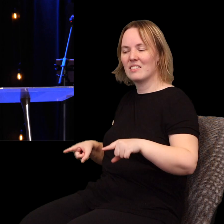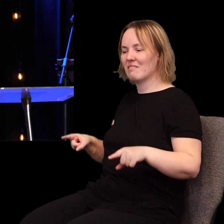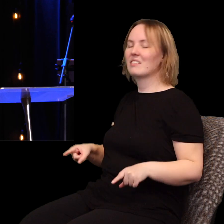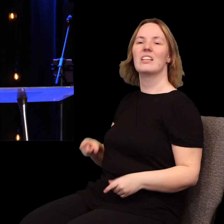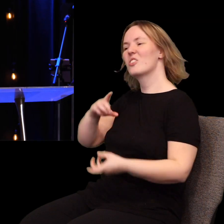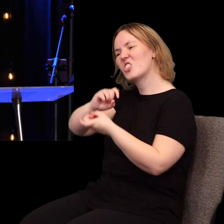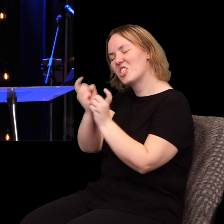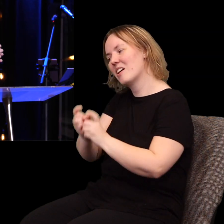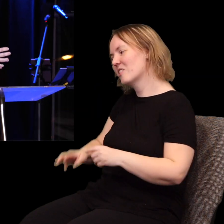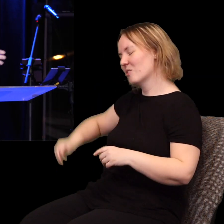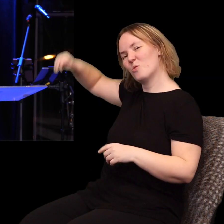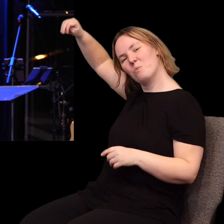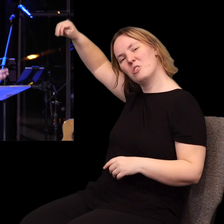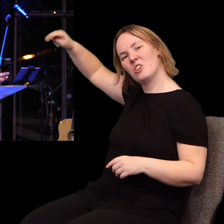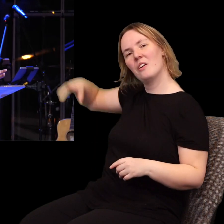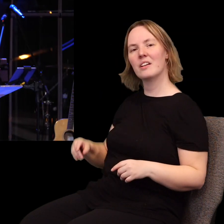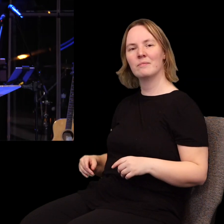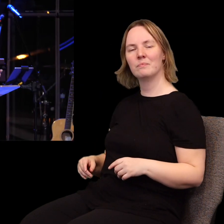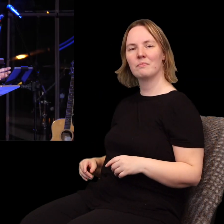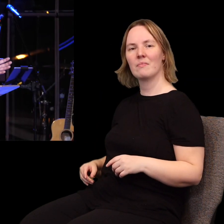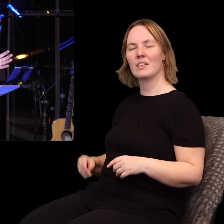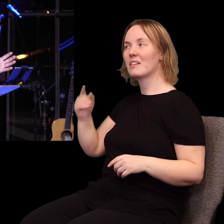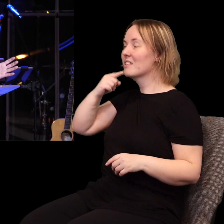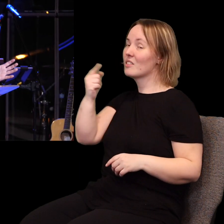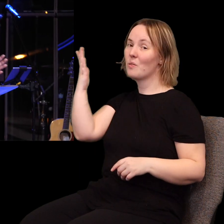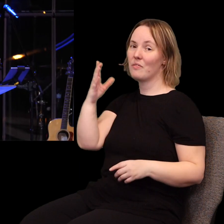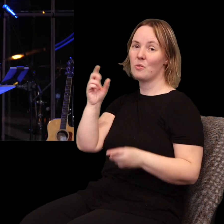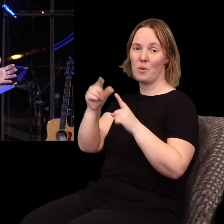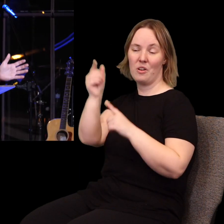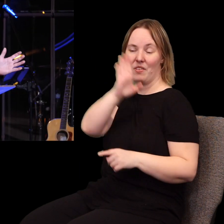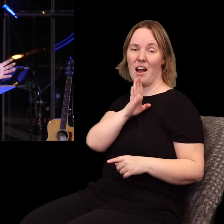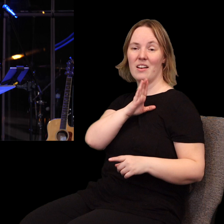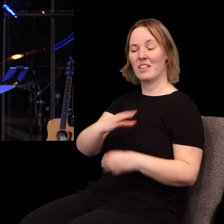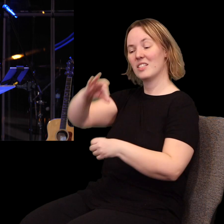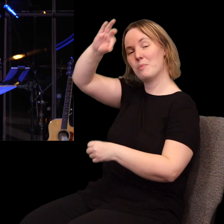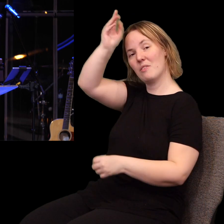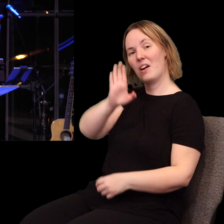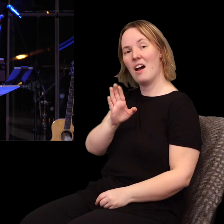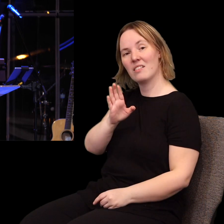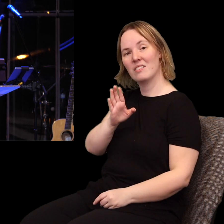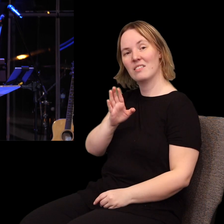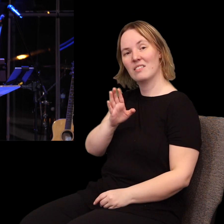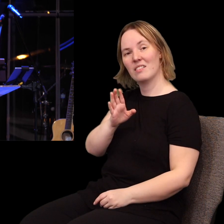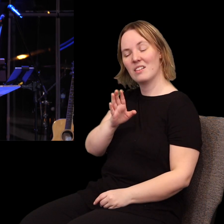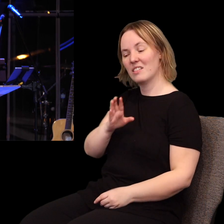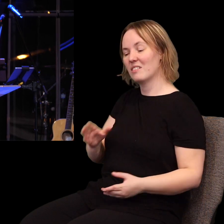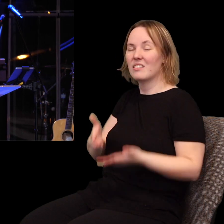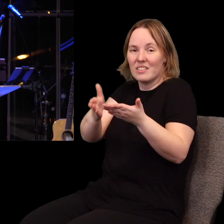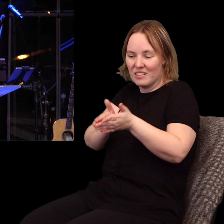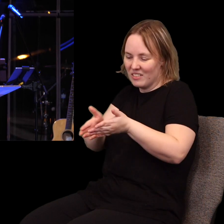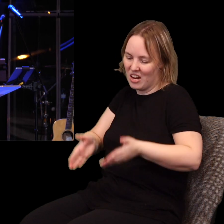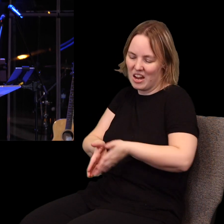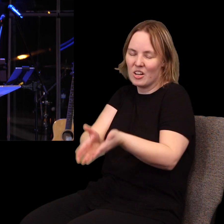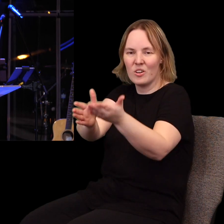There's measures of growth. There's change. There's maturity. And so he says you have the Word of God and you have the Spirit of God in order to give you the